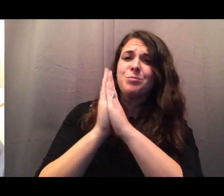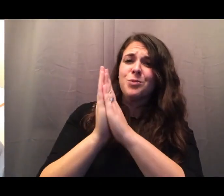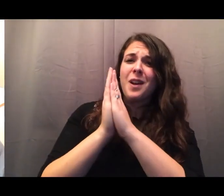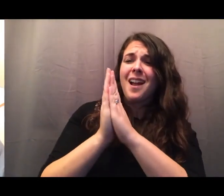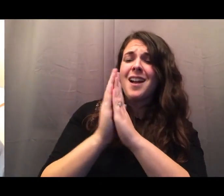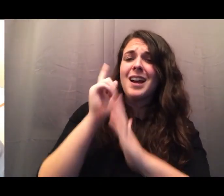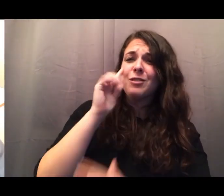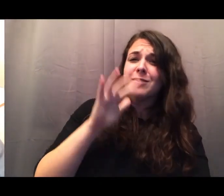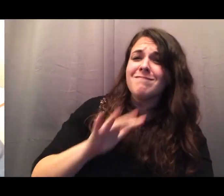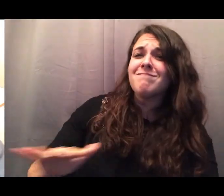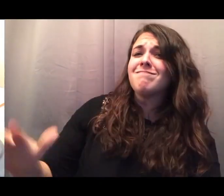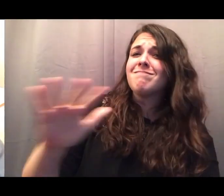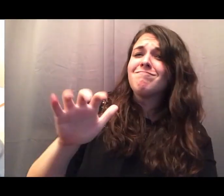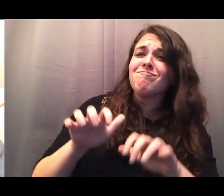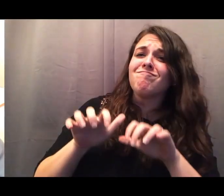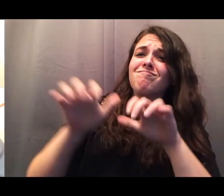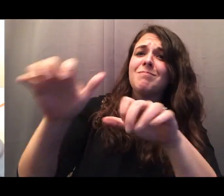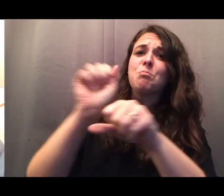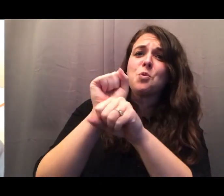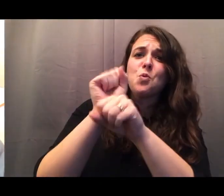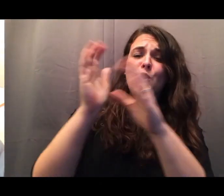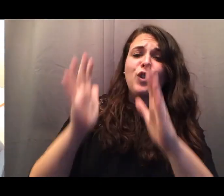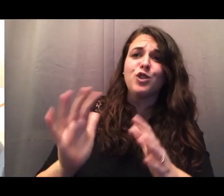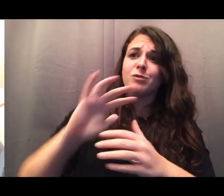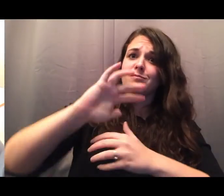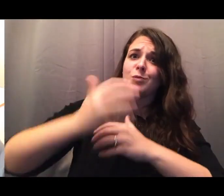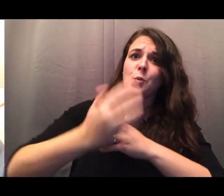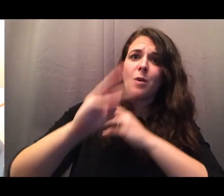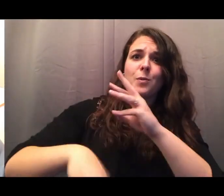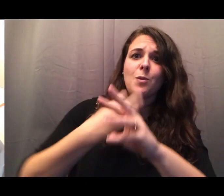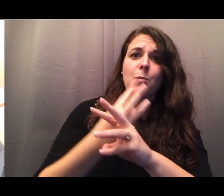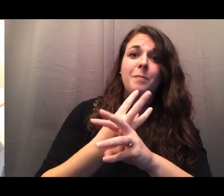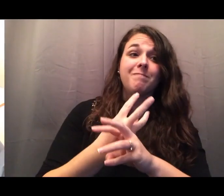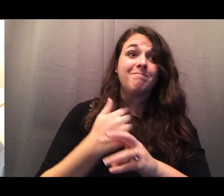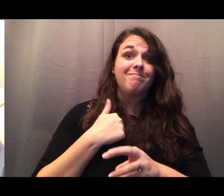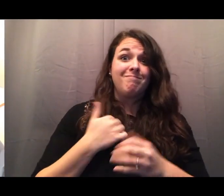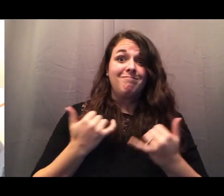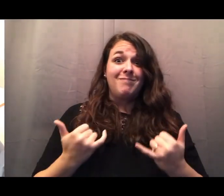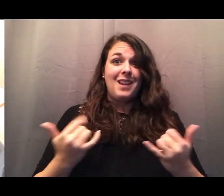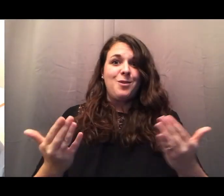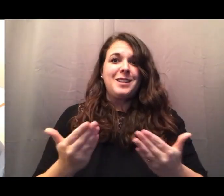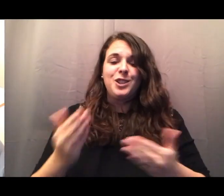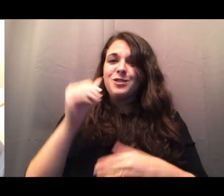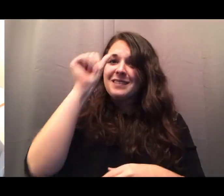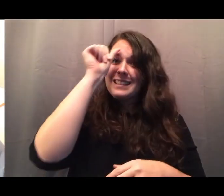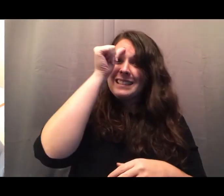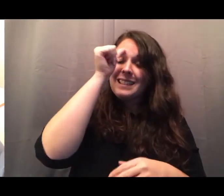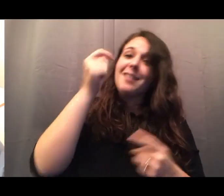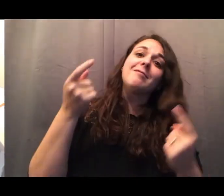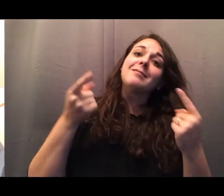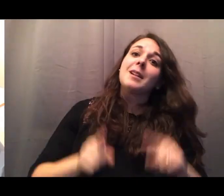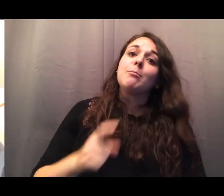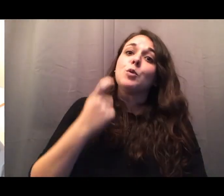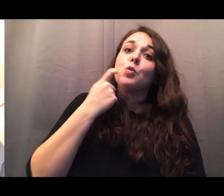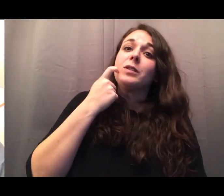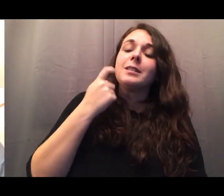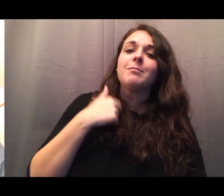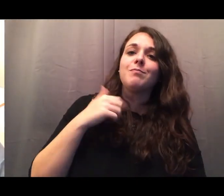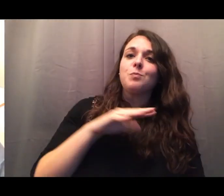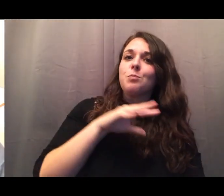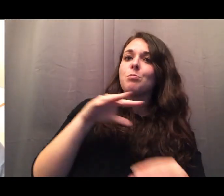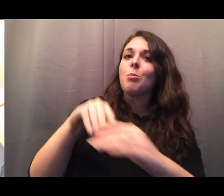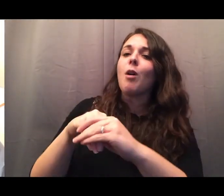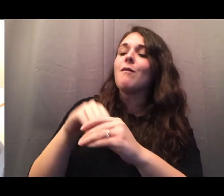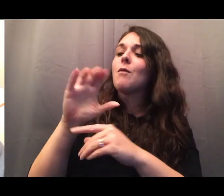workers all across the globe. I'm right now in India. Just a couple of weeks ago, I got the privilege to be a part of